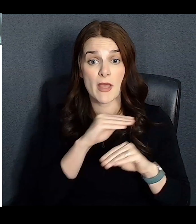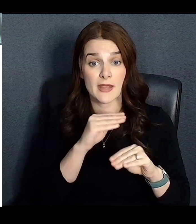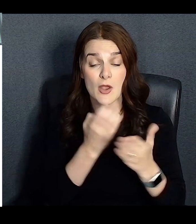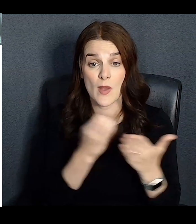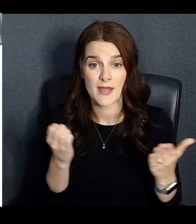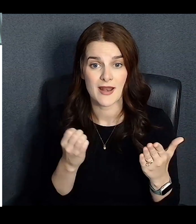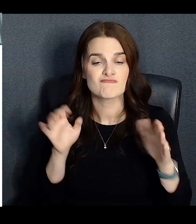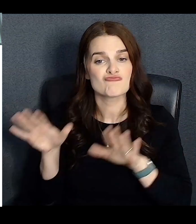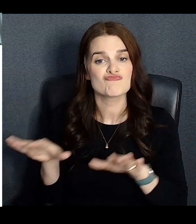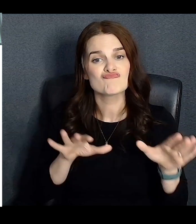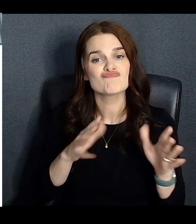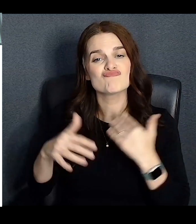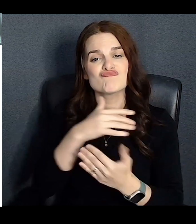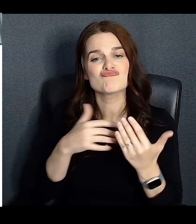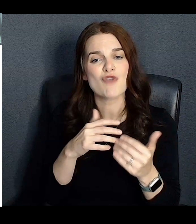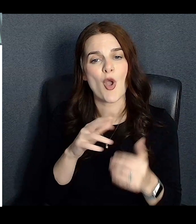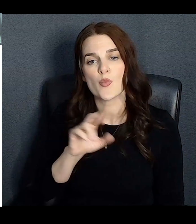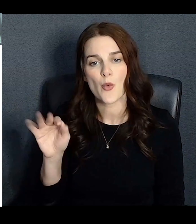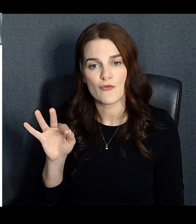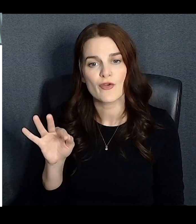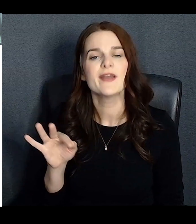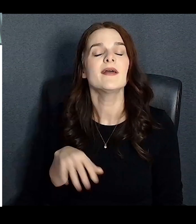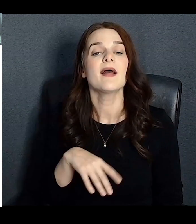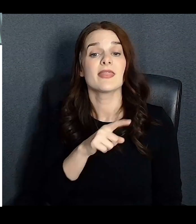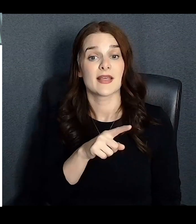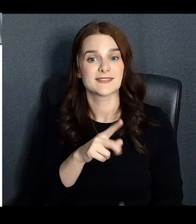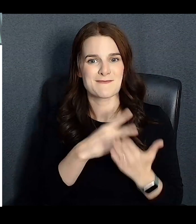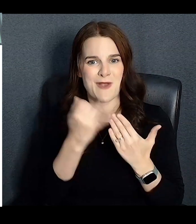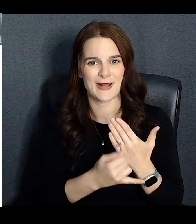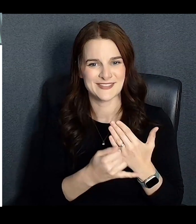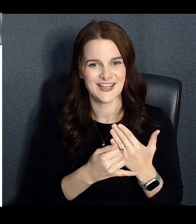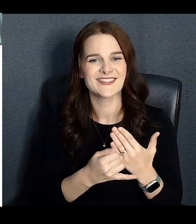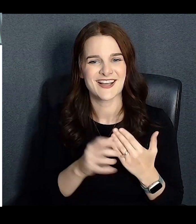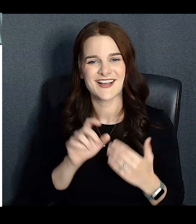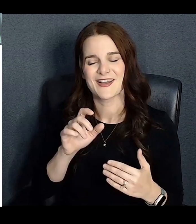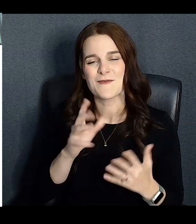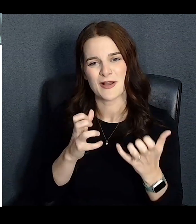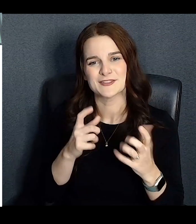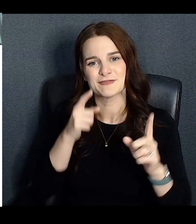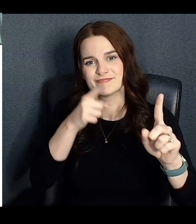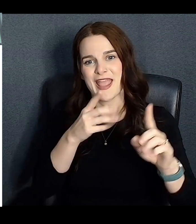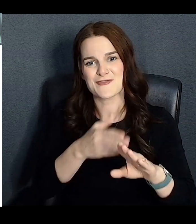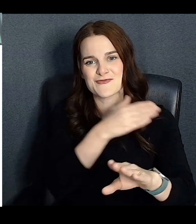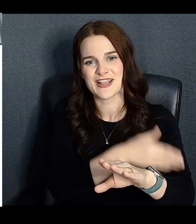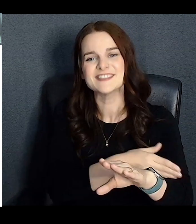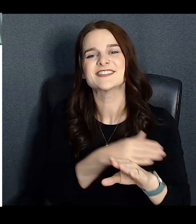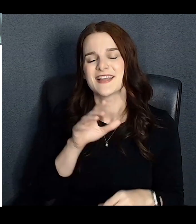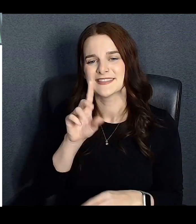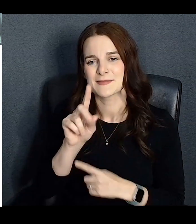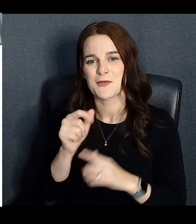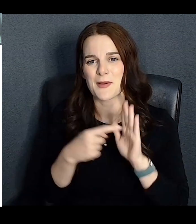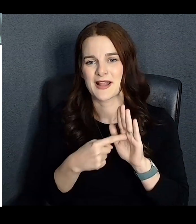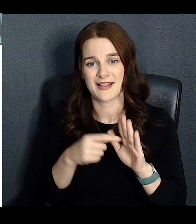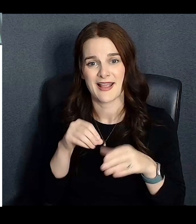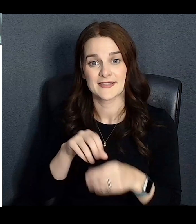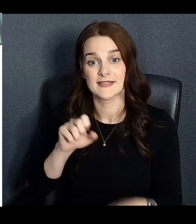on a roof. This picture is from a project called Disabled in Here that seeks to increase disability representation in stock photos. And I'll put a link to that